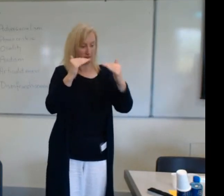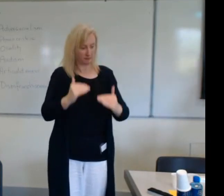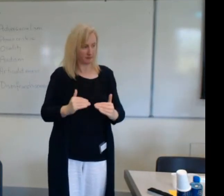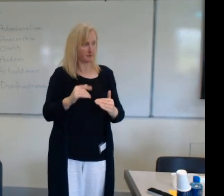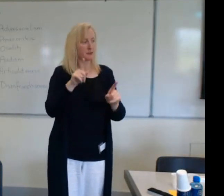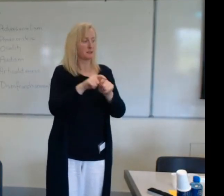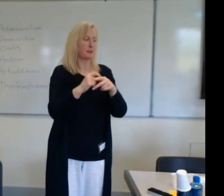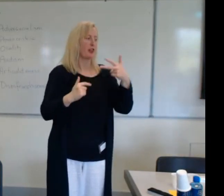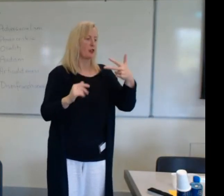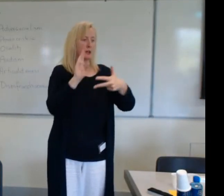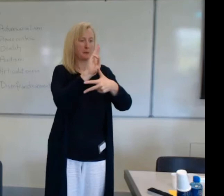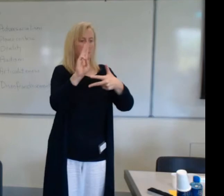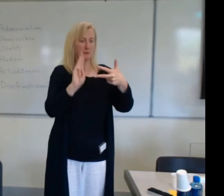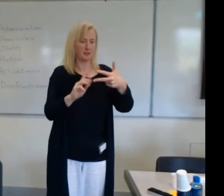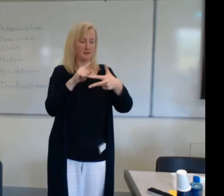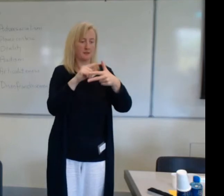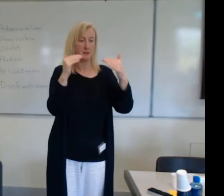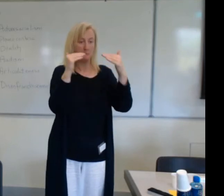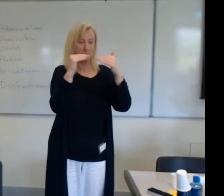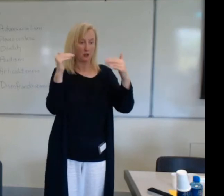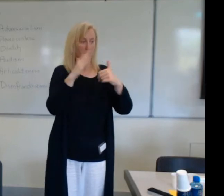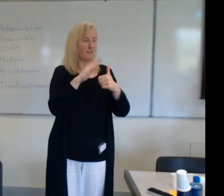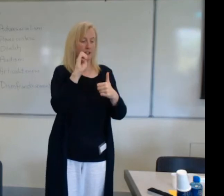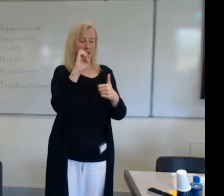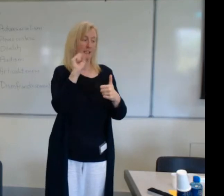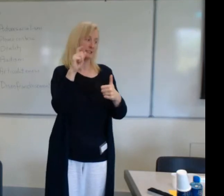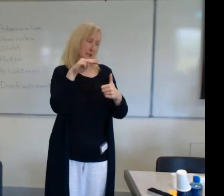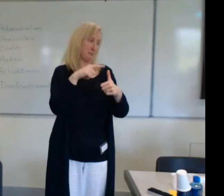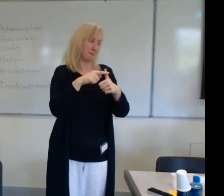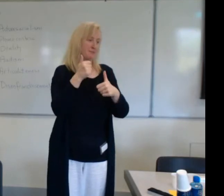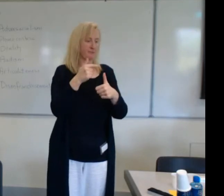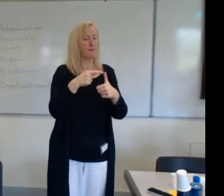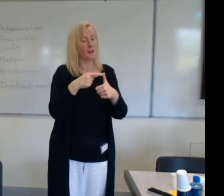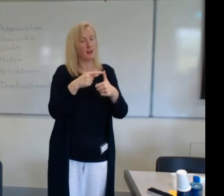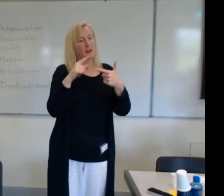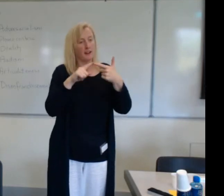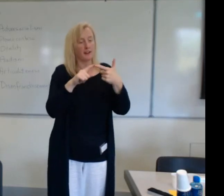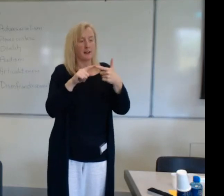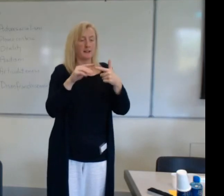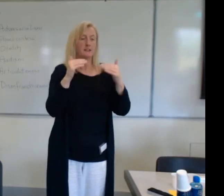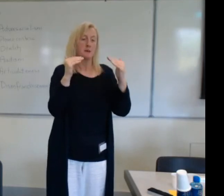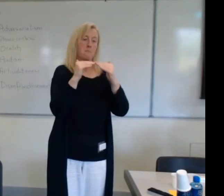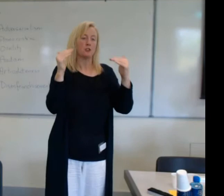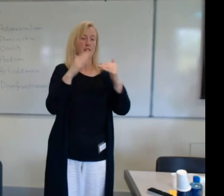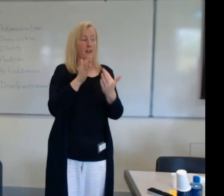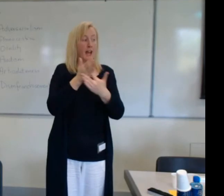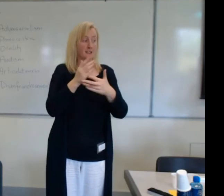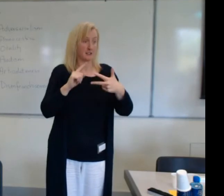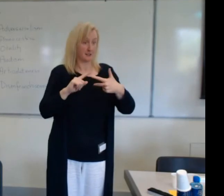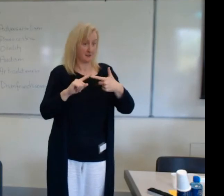three P's, parity of esteem, grand, and notionally parity of access. But is that actually going to happen on the